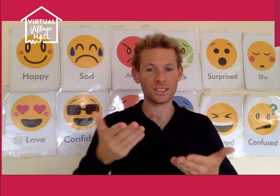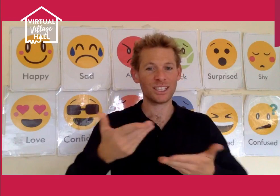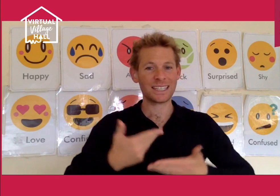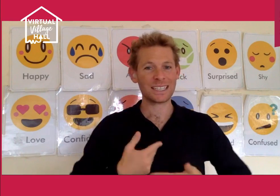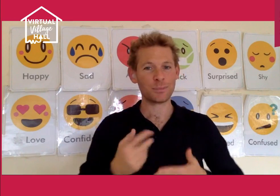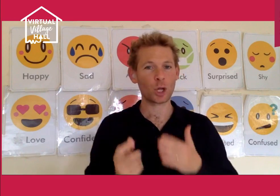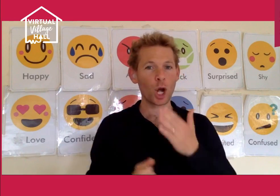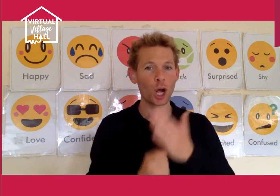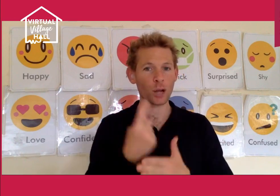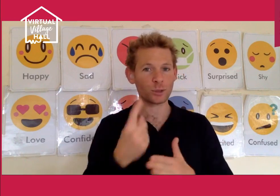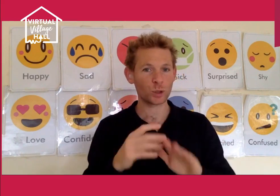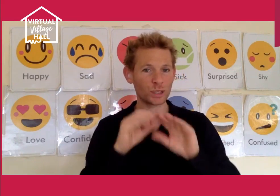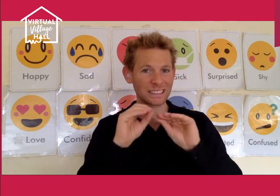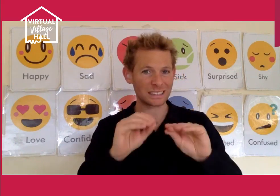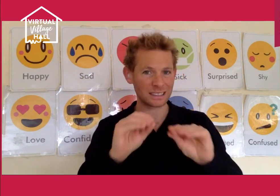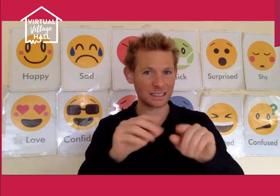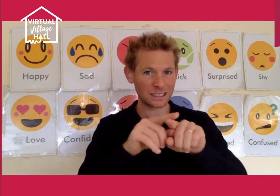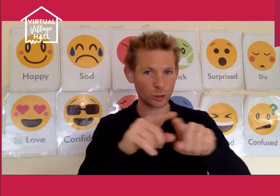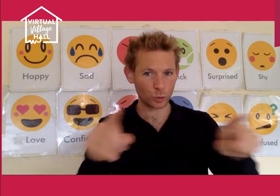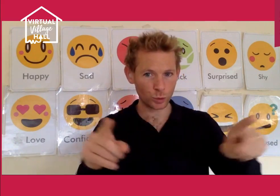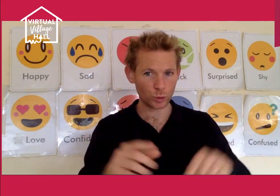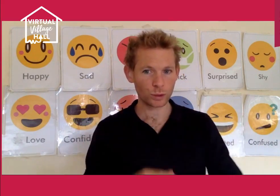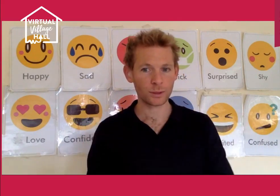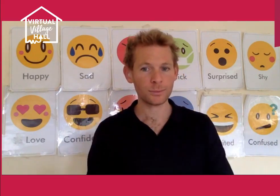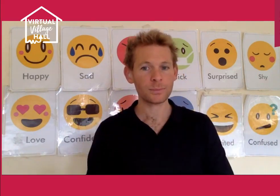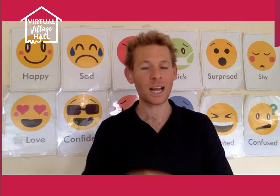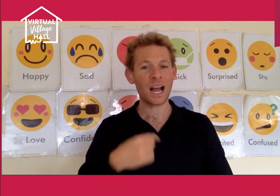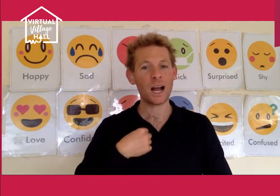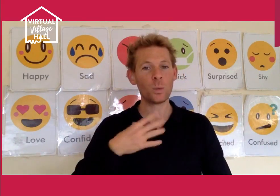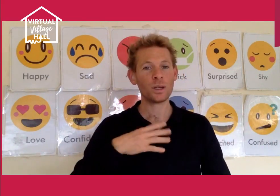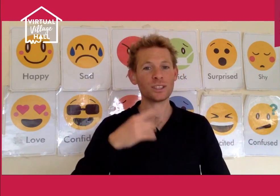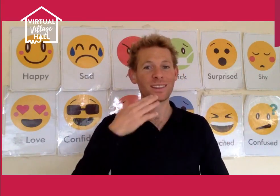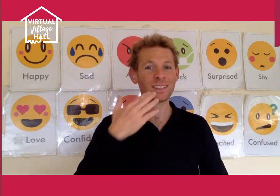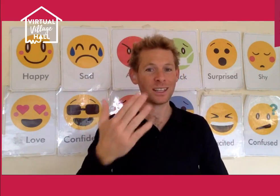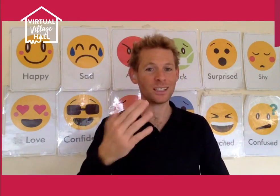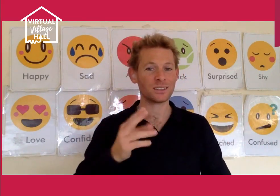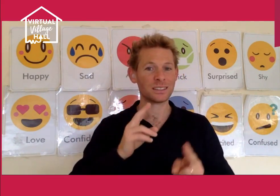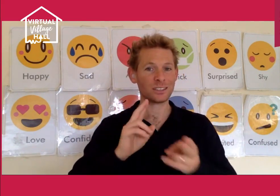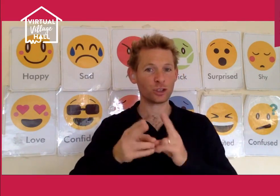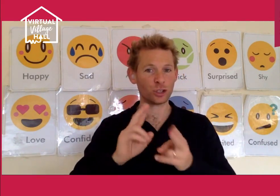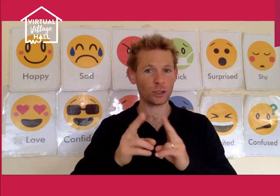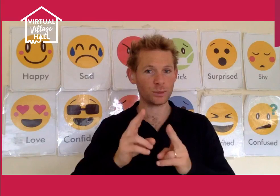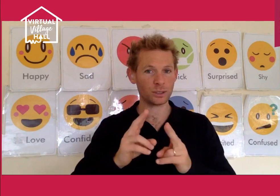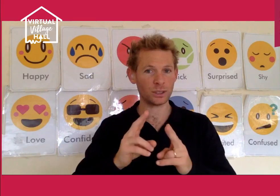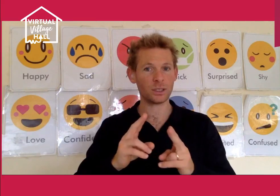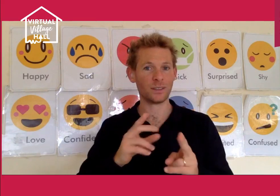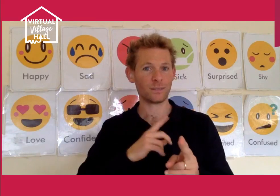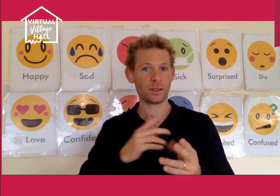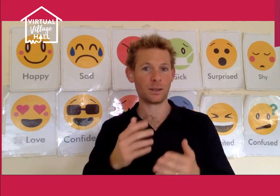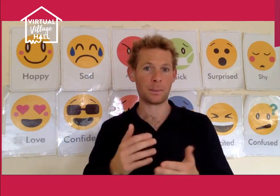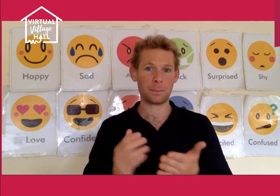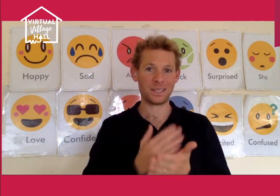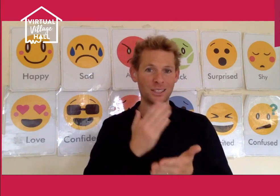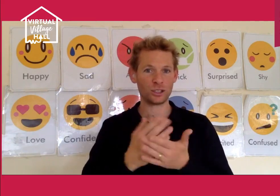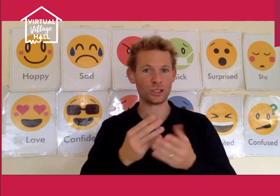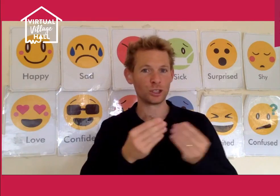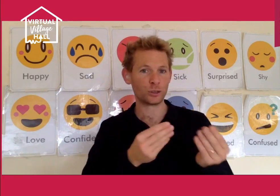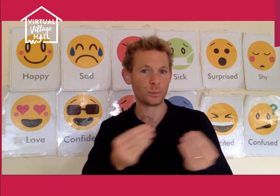Royal Voluntary Service for the opportunity to come and teach you all today. And I want to say thank you to our interpreter